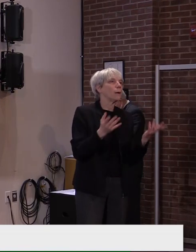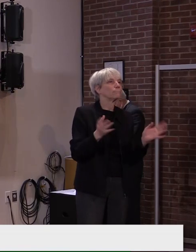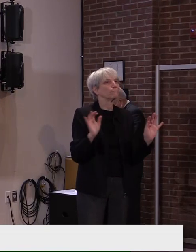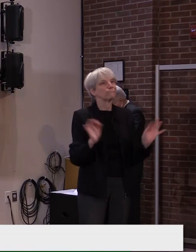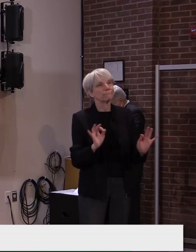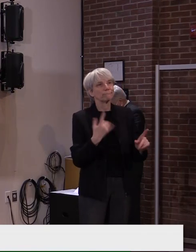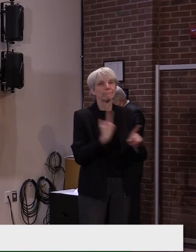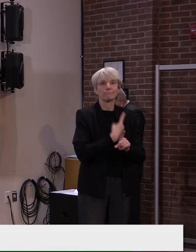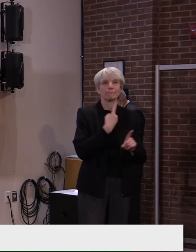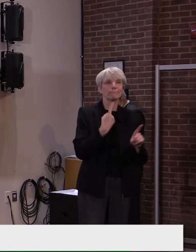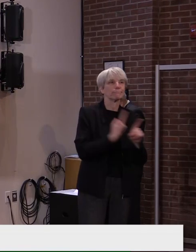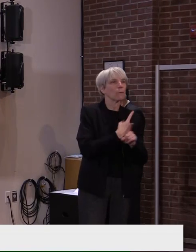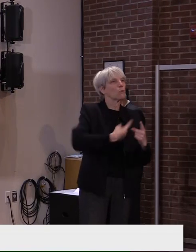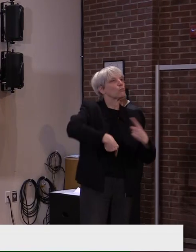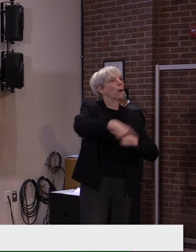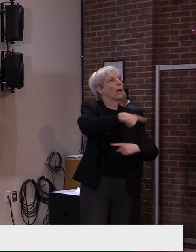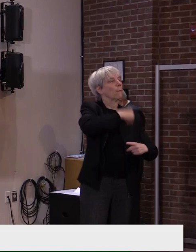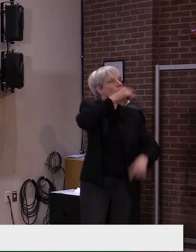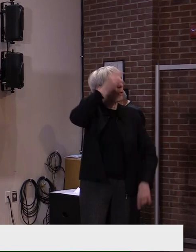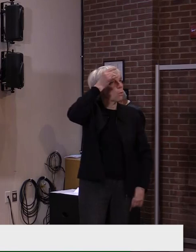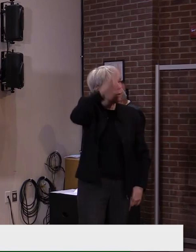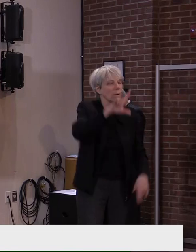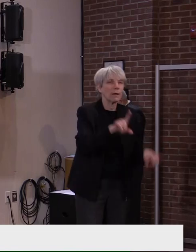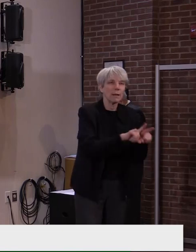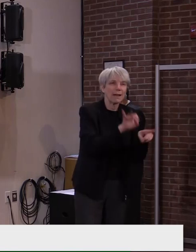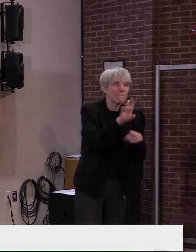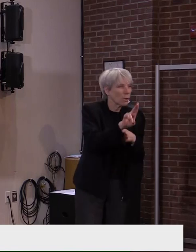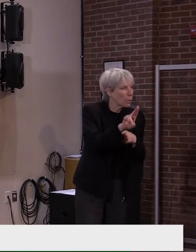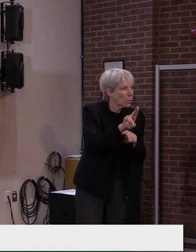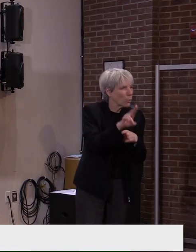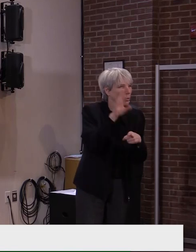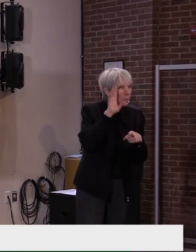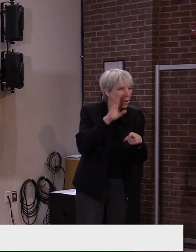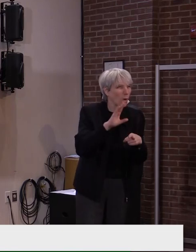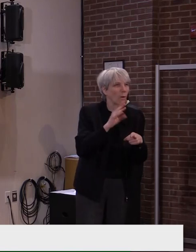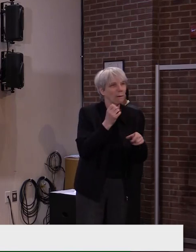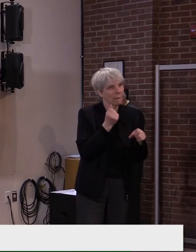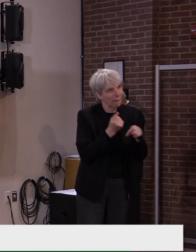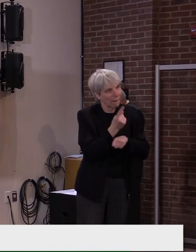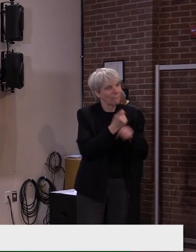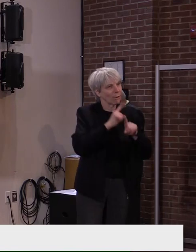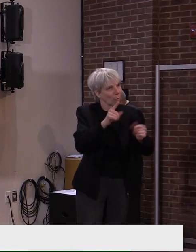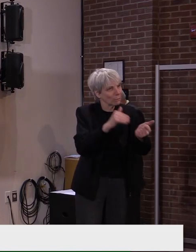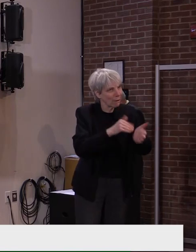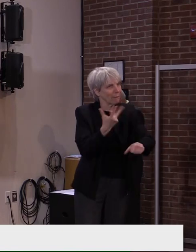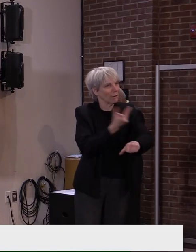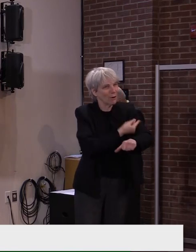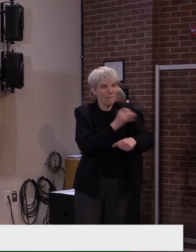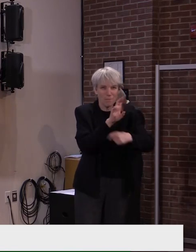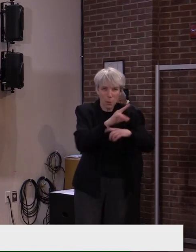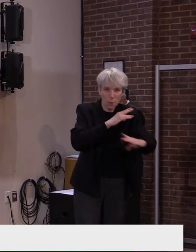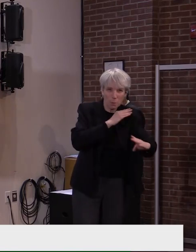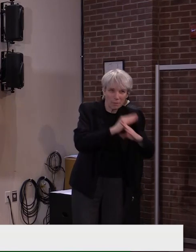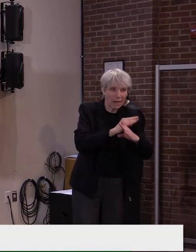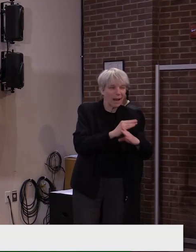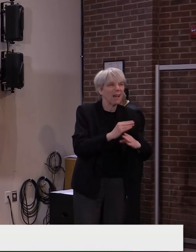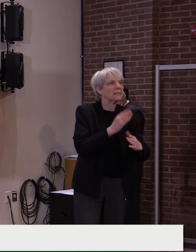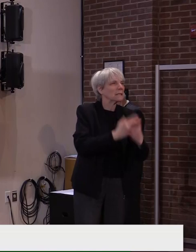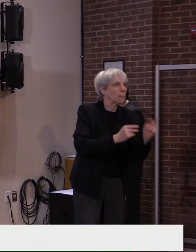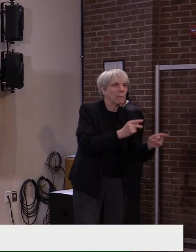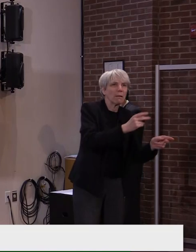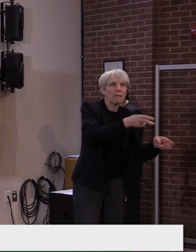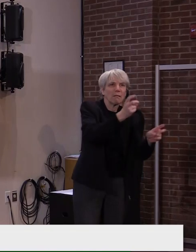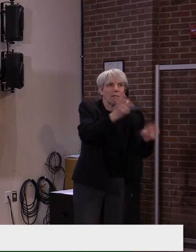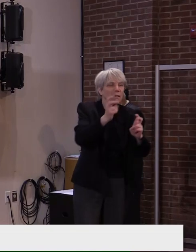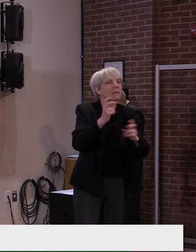flu, getting vaccinated regularly, managing our health needs and risk tolerance. We're nearing that